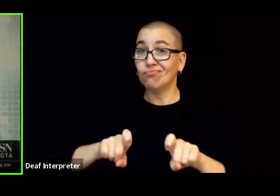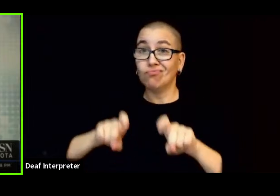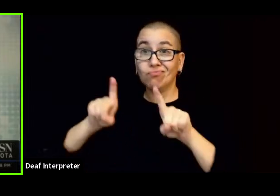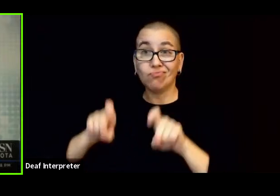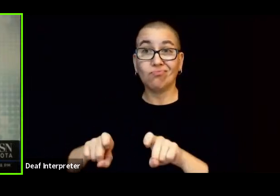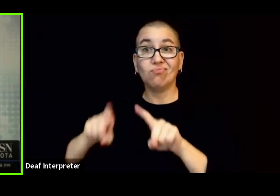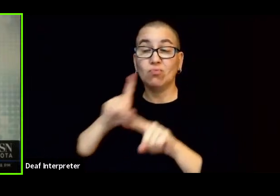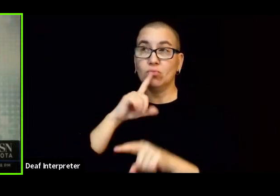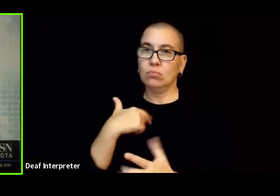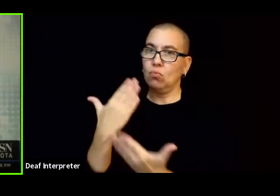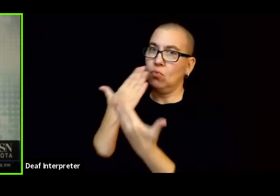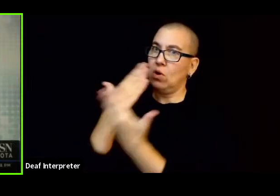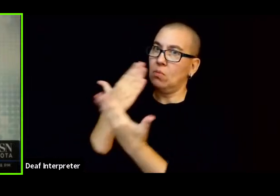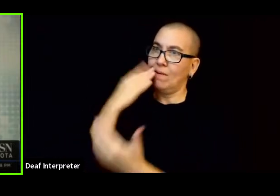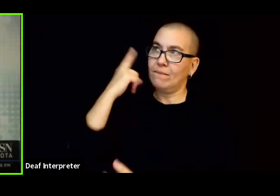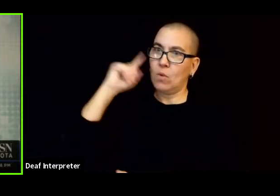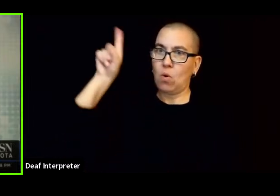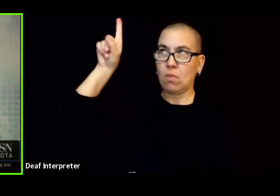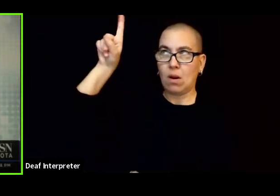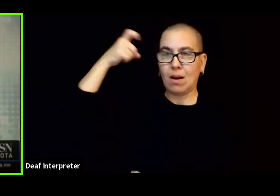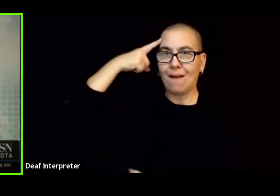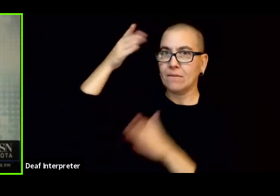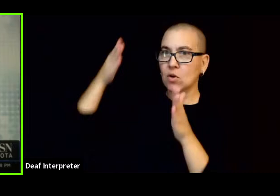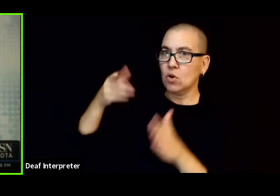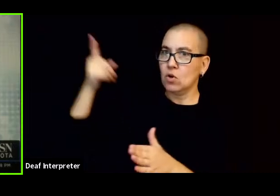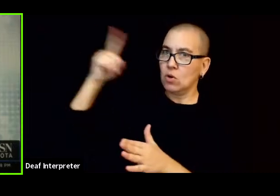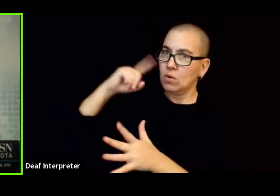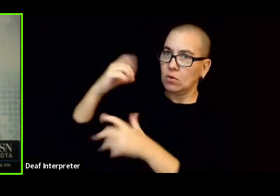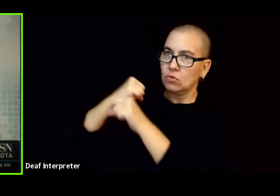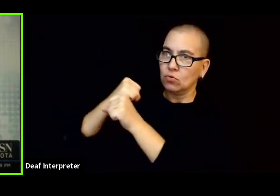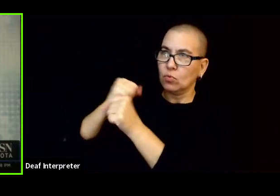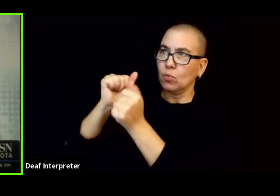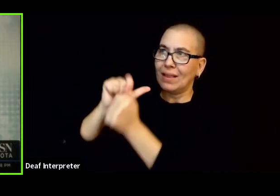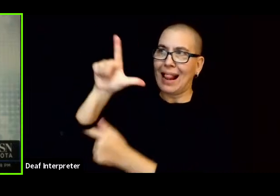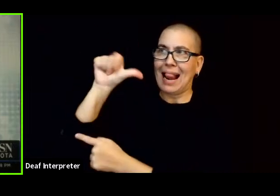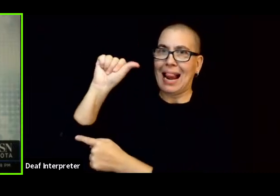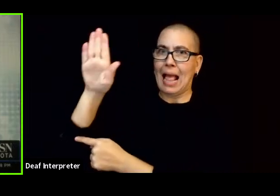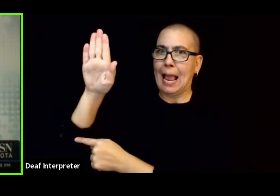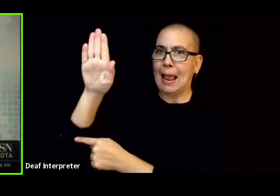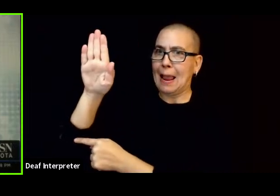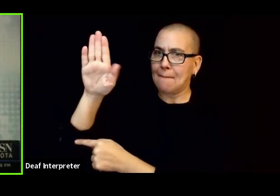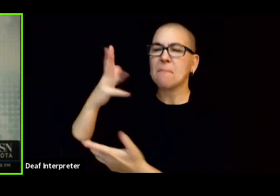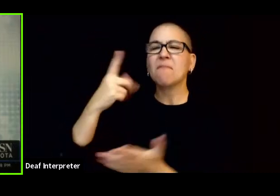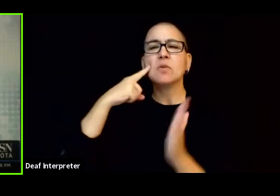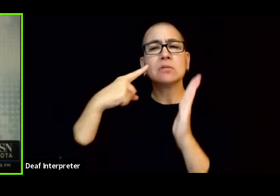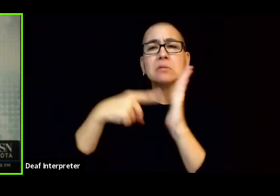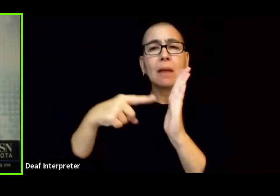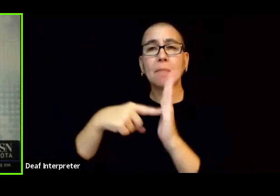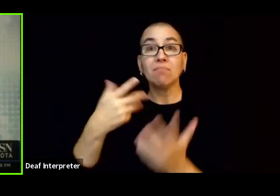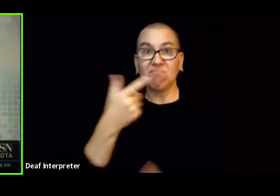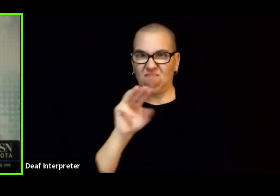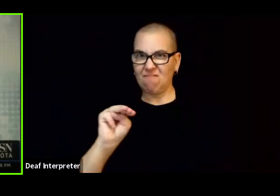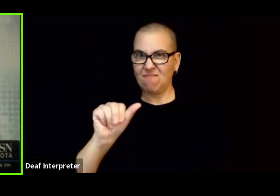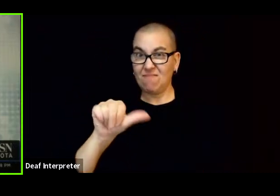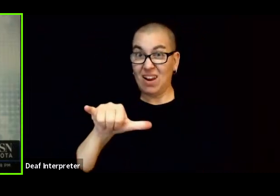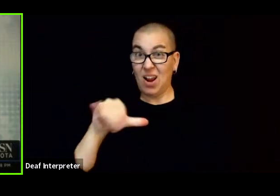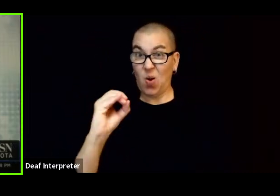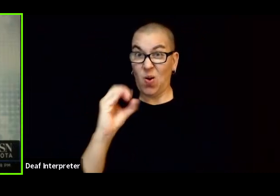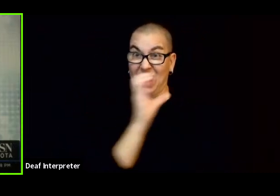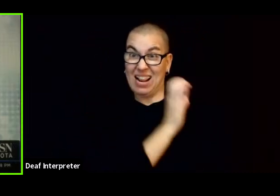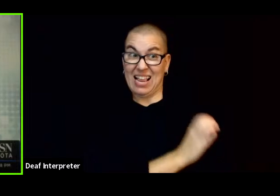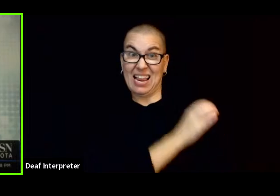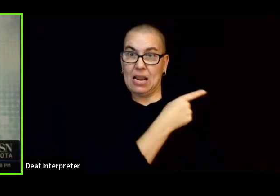and Commissioner Malcolm have created with the labs, such as Mayo, to help us be able to test adequately. In terms